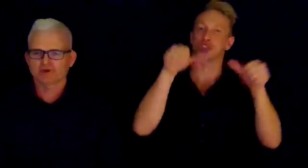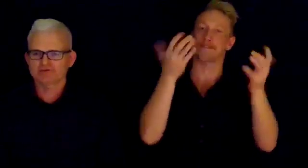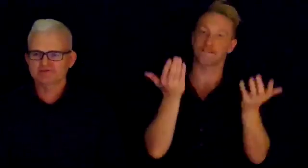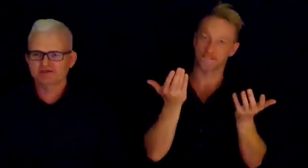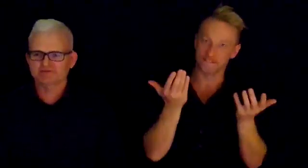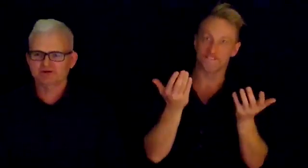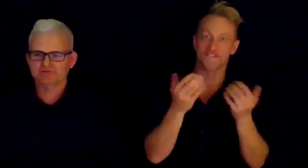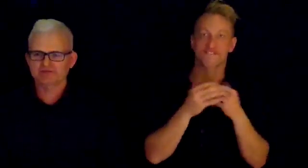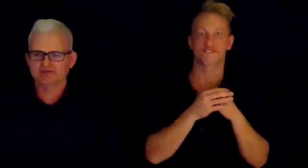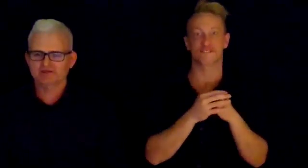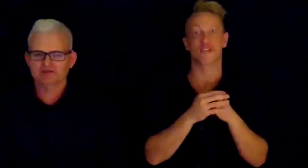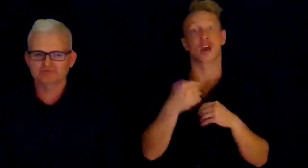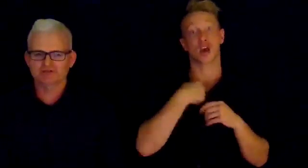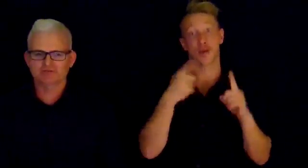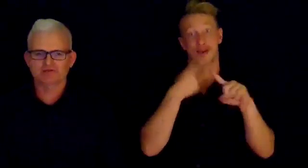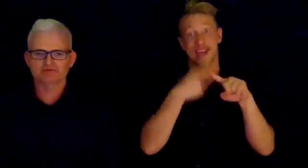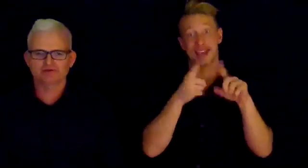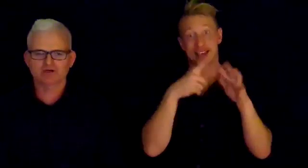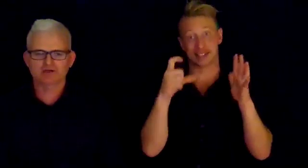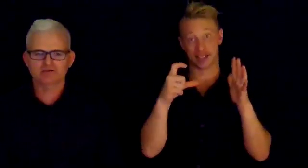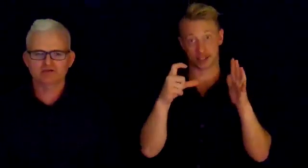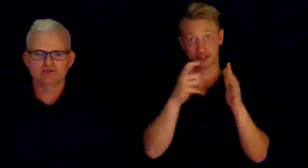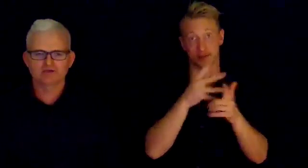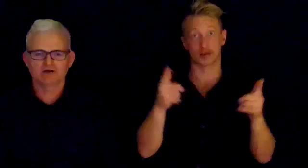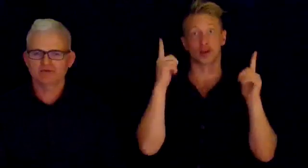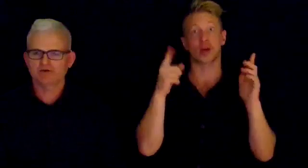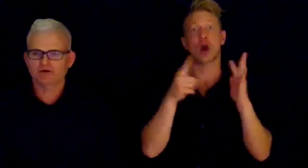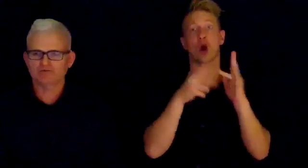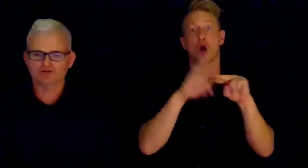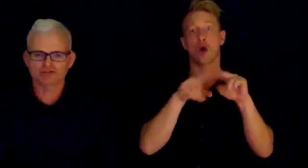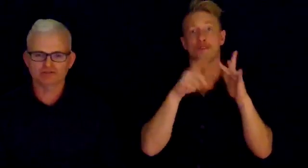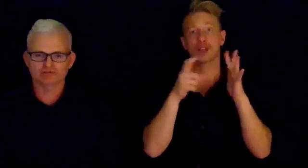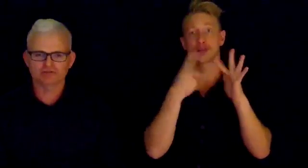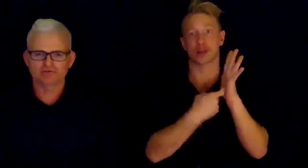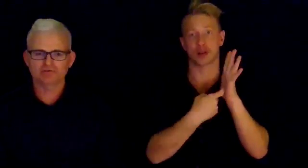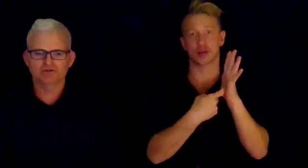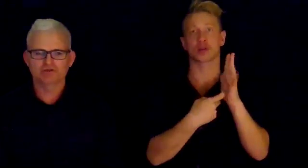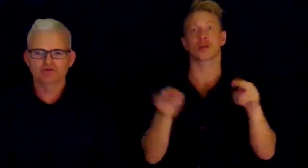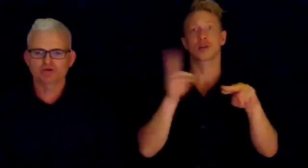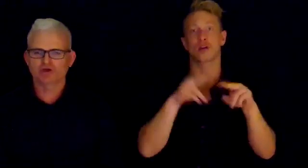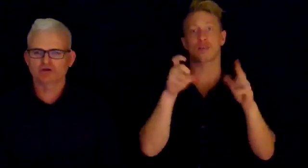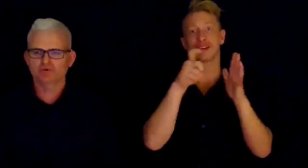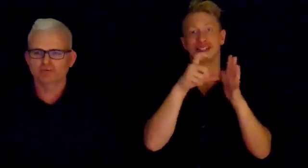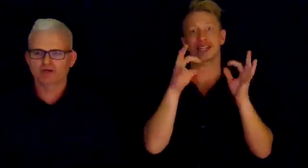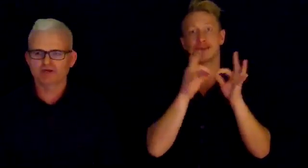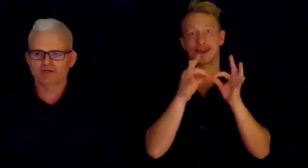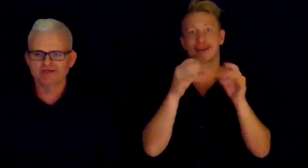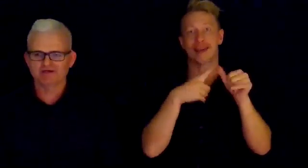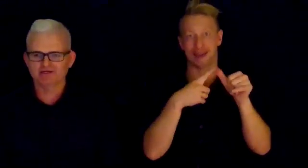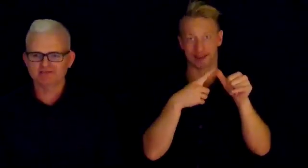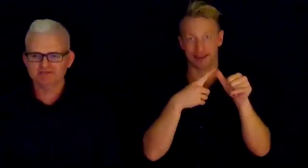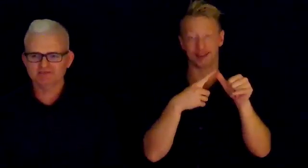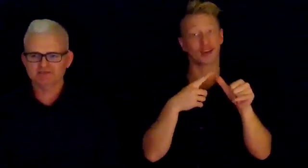So, as the Executive Officer of Deafblind Australia, I've been quite fortunate to learn more